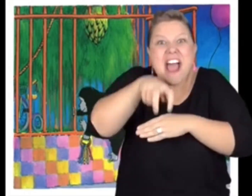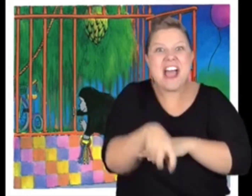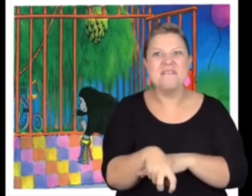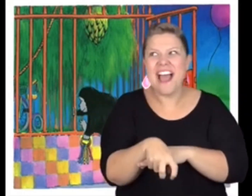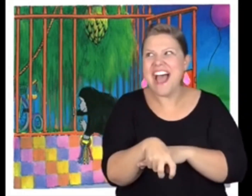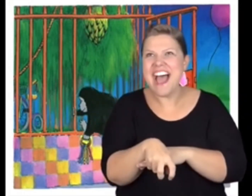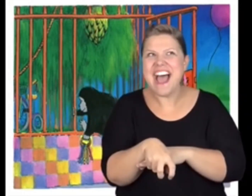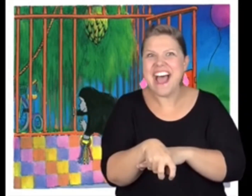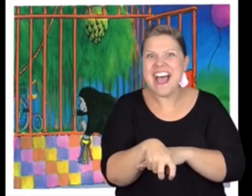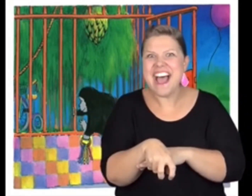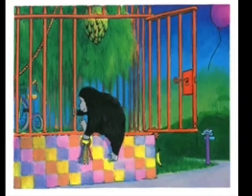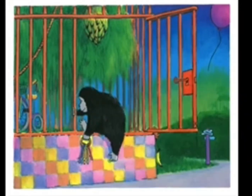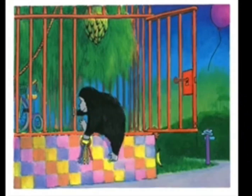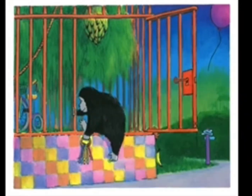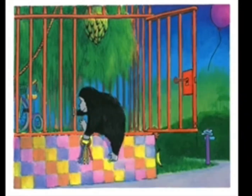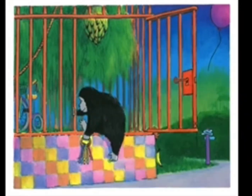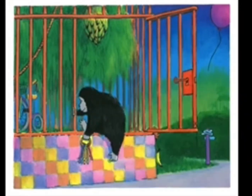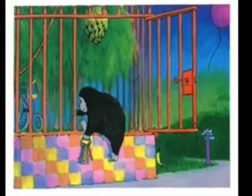The gorilla jumped out.